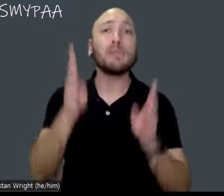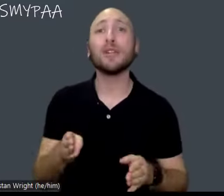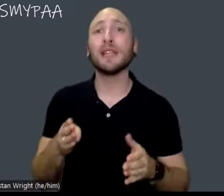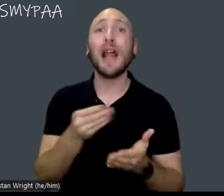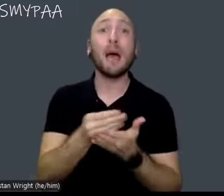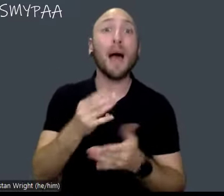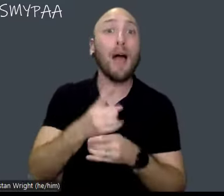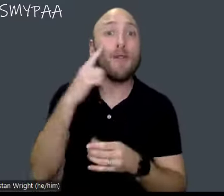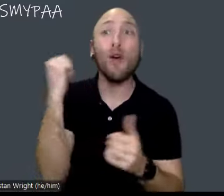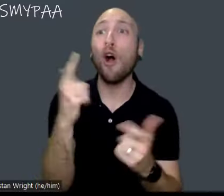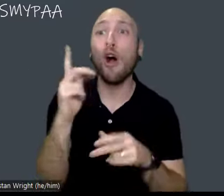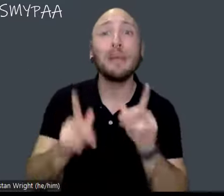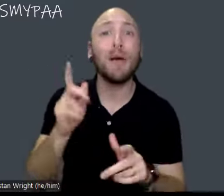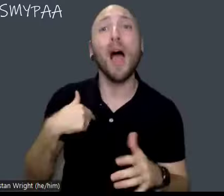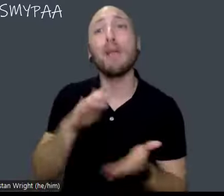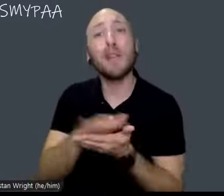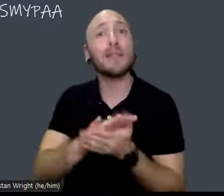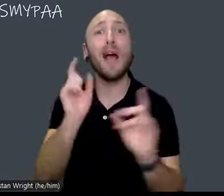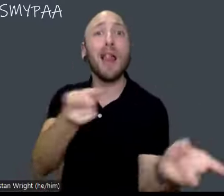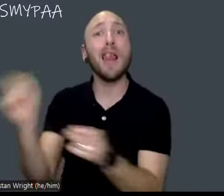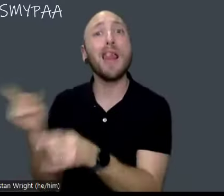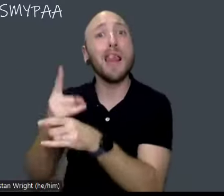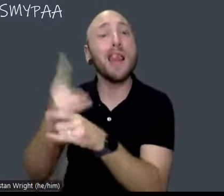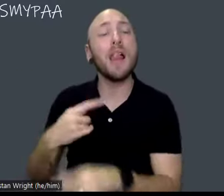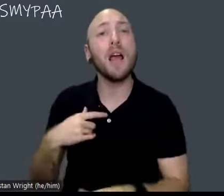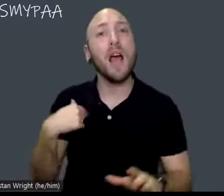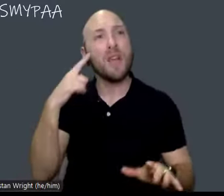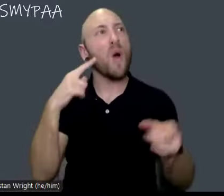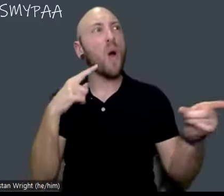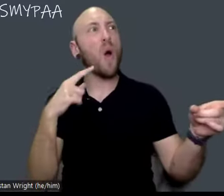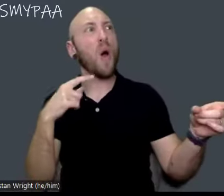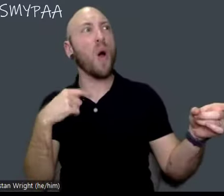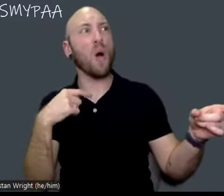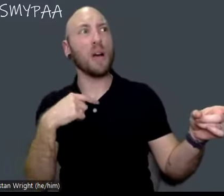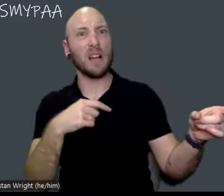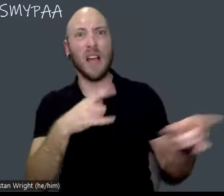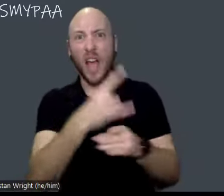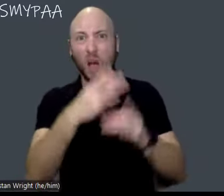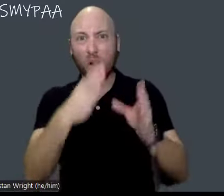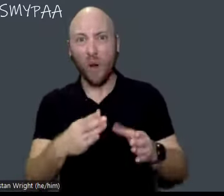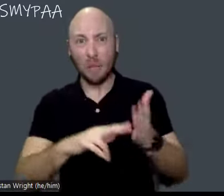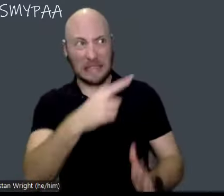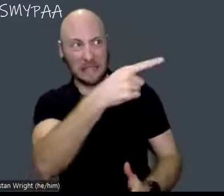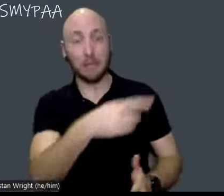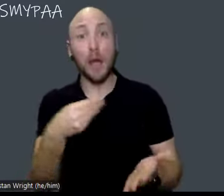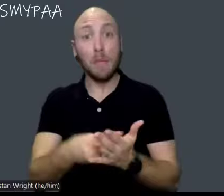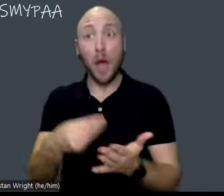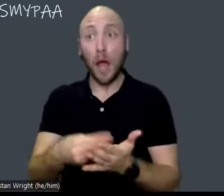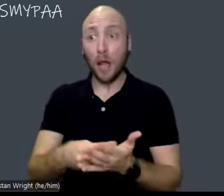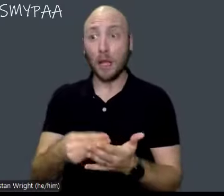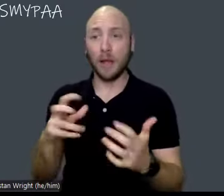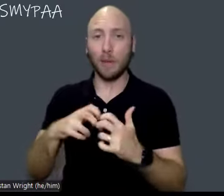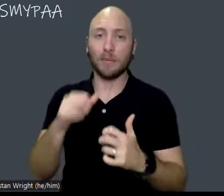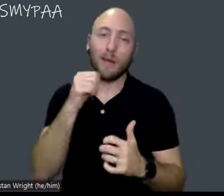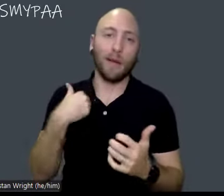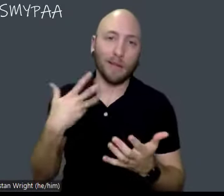everybody, that I didn't have those kind of problems. Money was never an issue for me, because when I had it, not that I have a